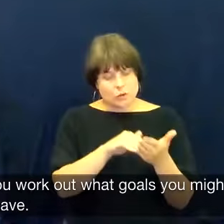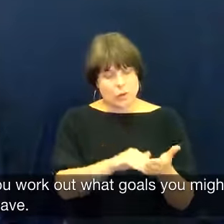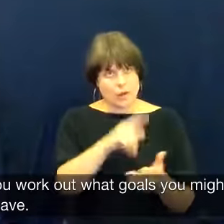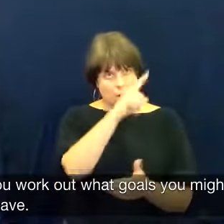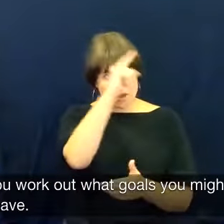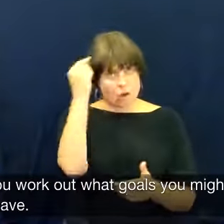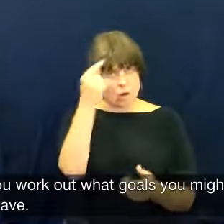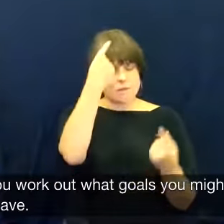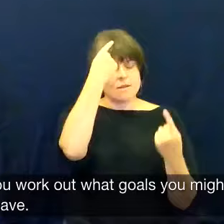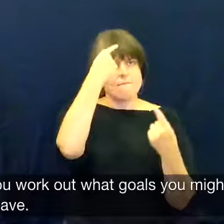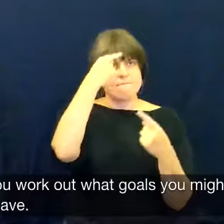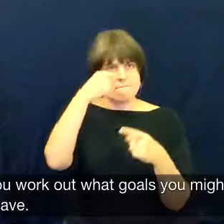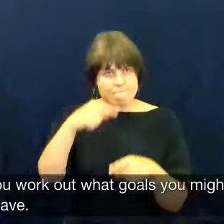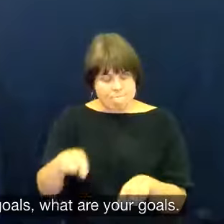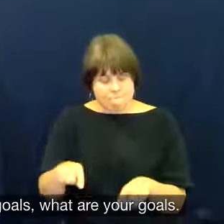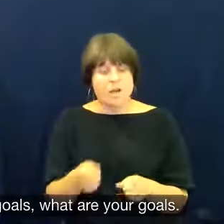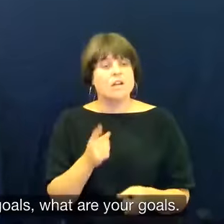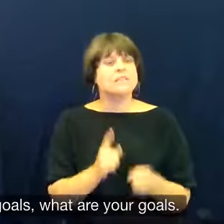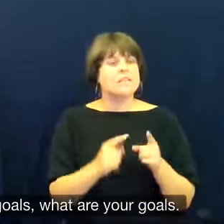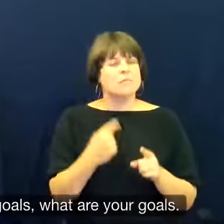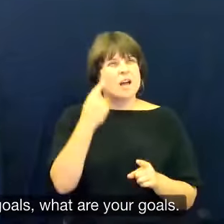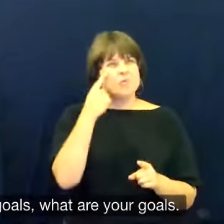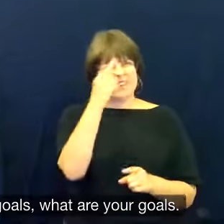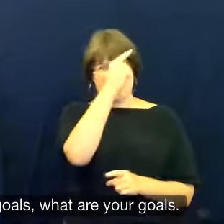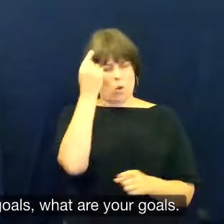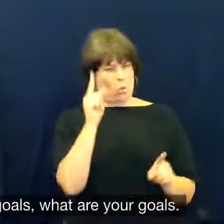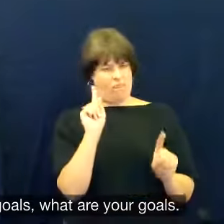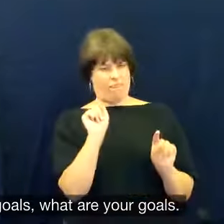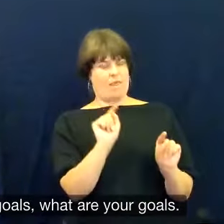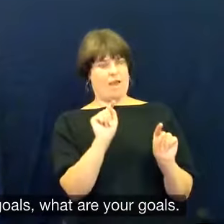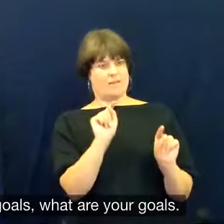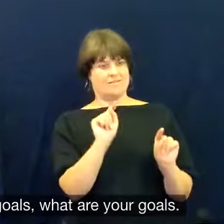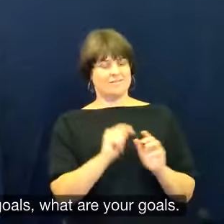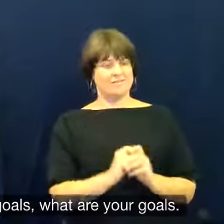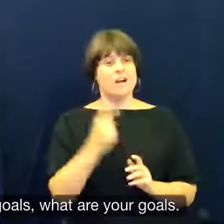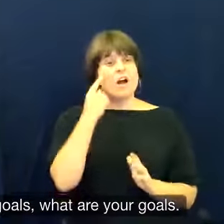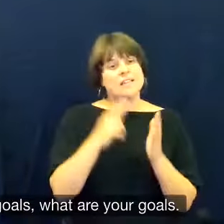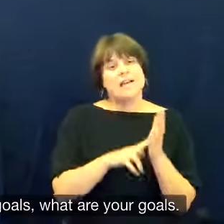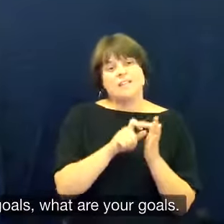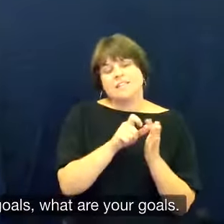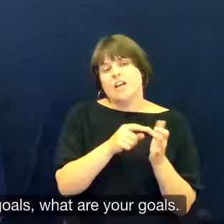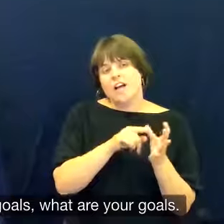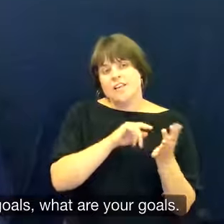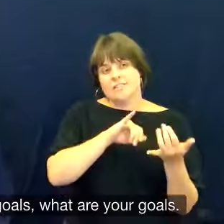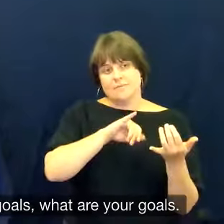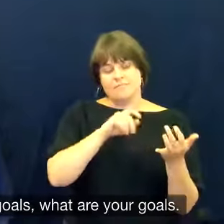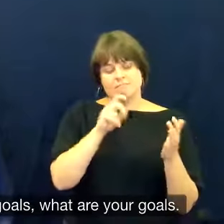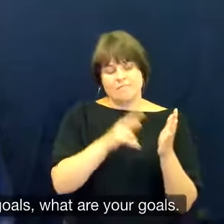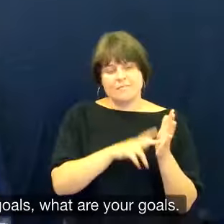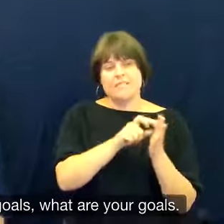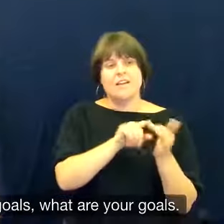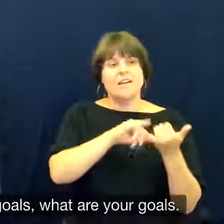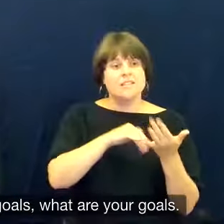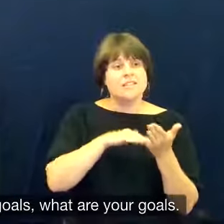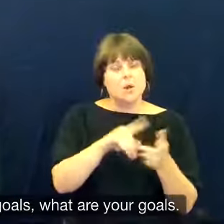goals, what are my goals? And I think the NDIS is helping people to think more about goals. And